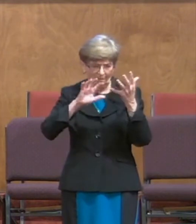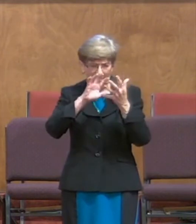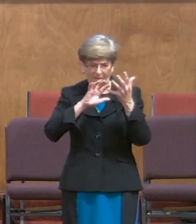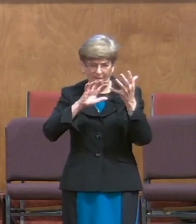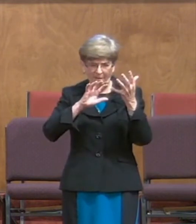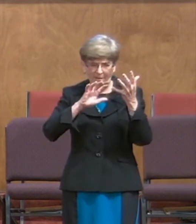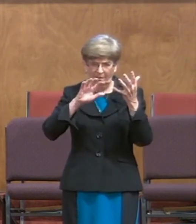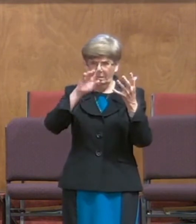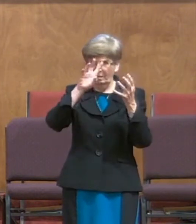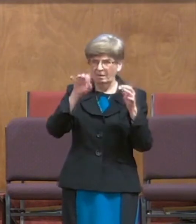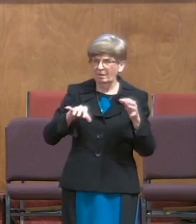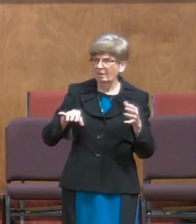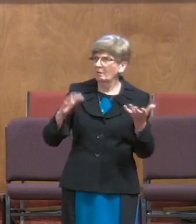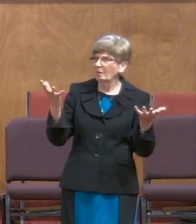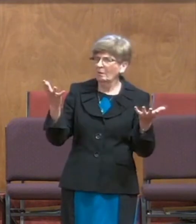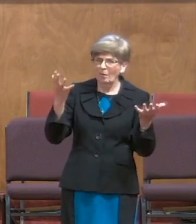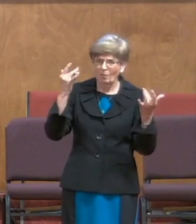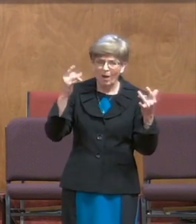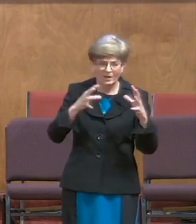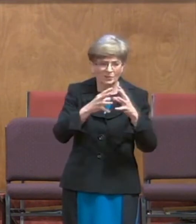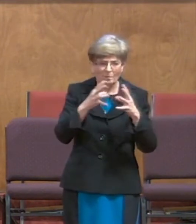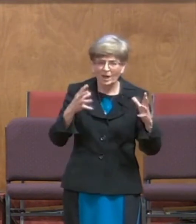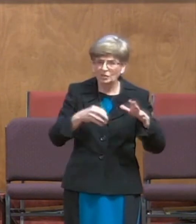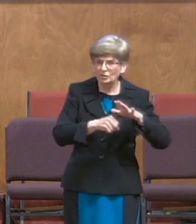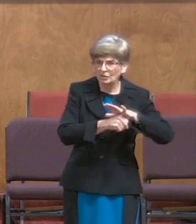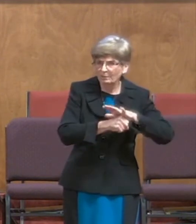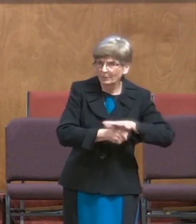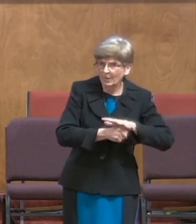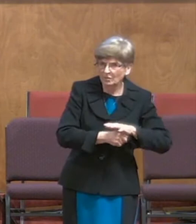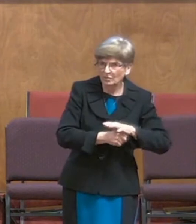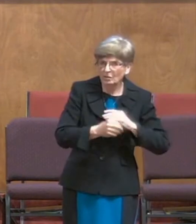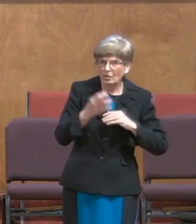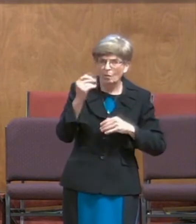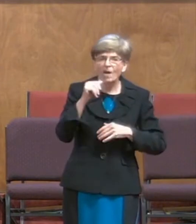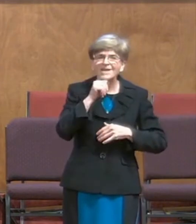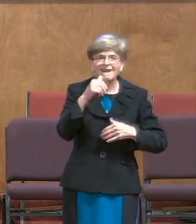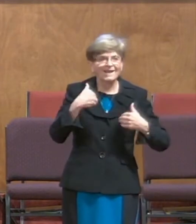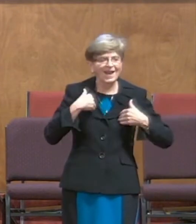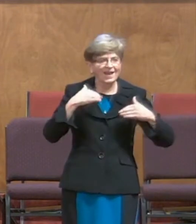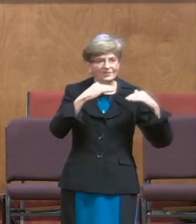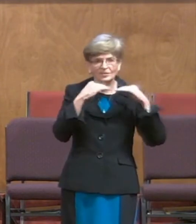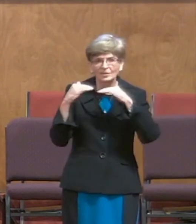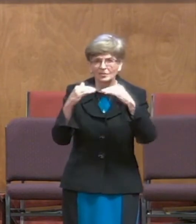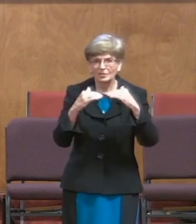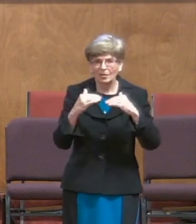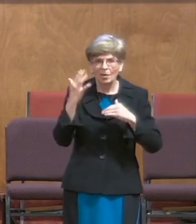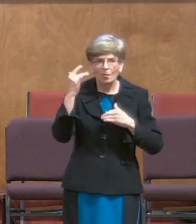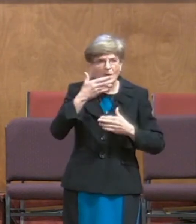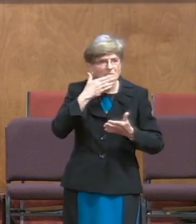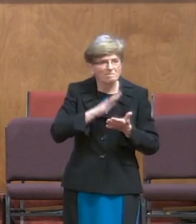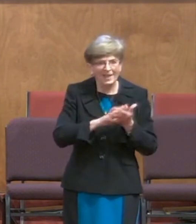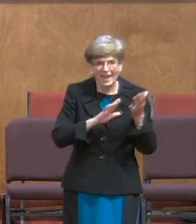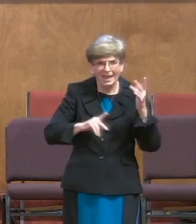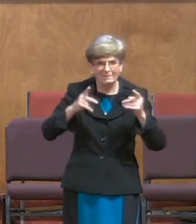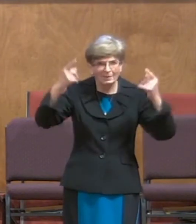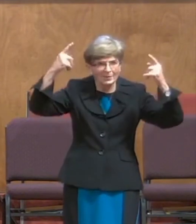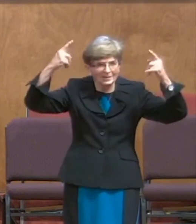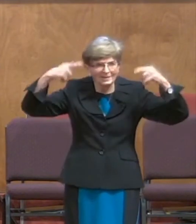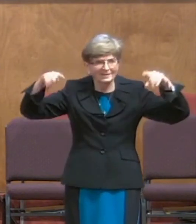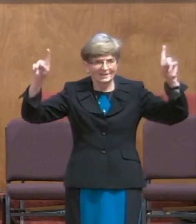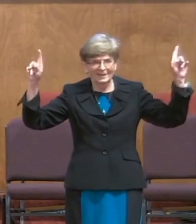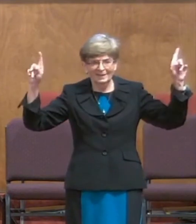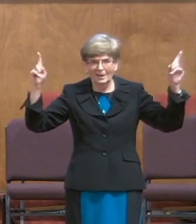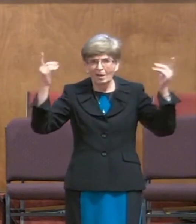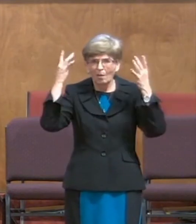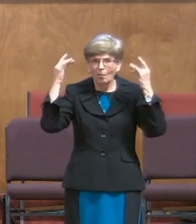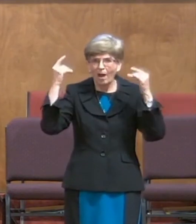much oppression? Why all the injustice? Why do evil men prosper? Why do the righteous